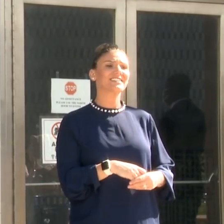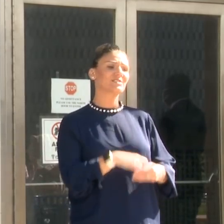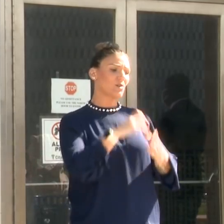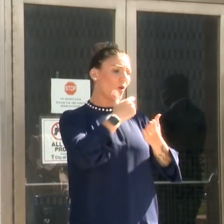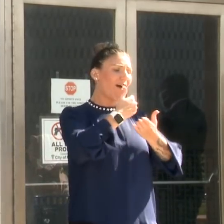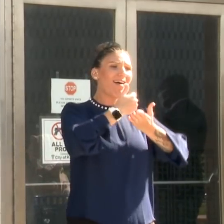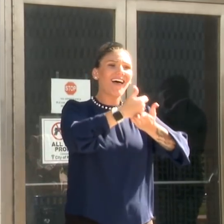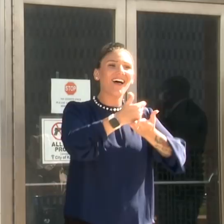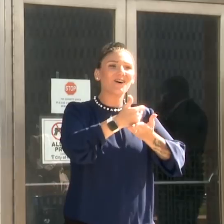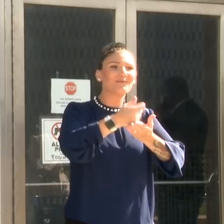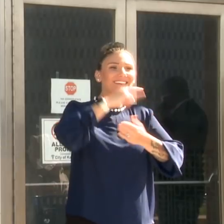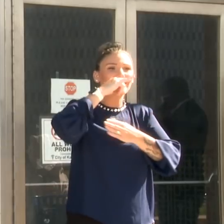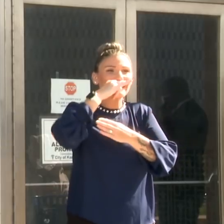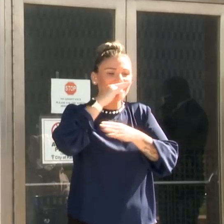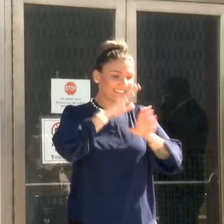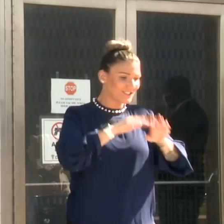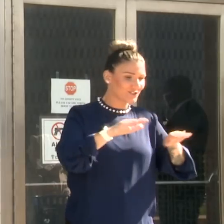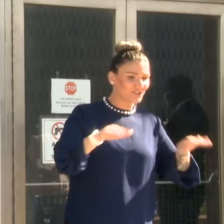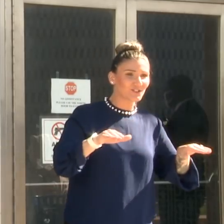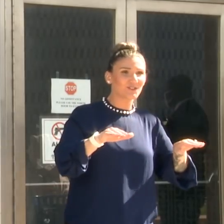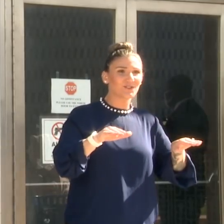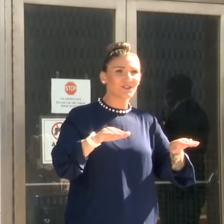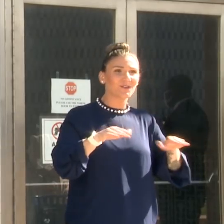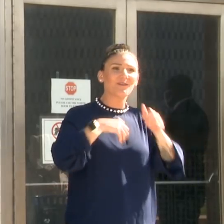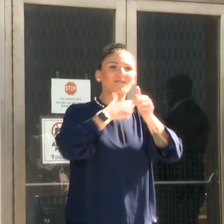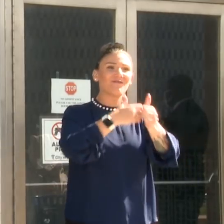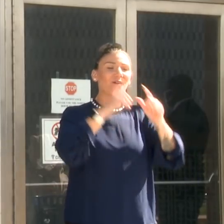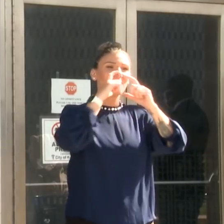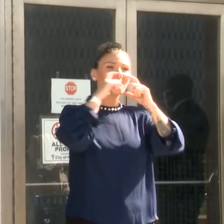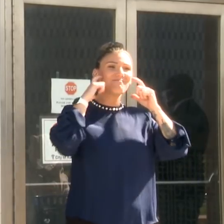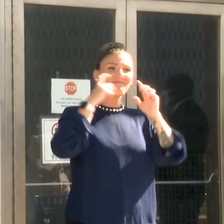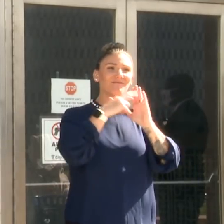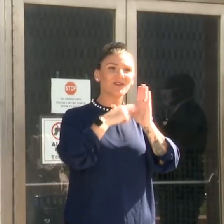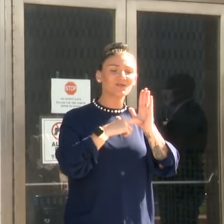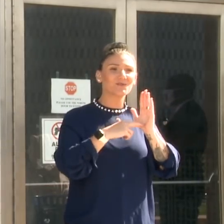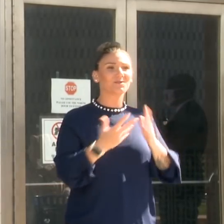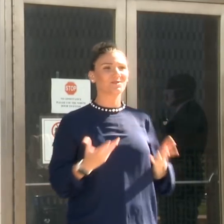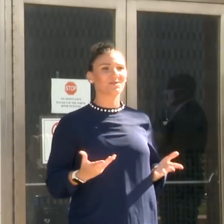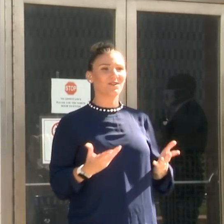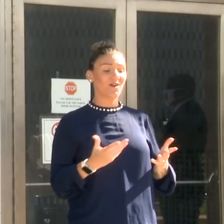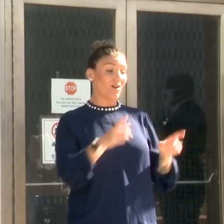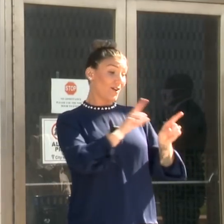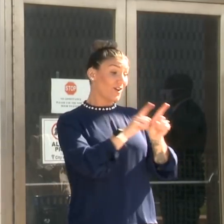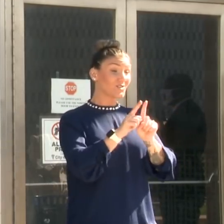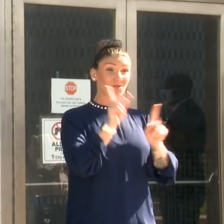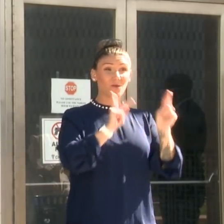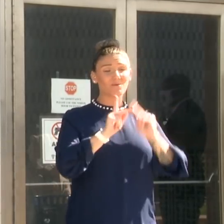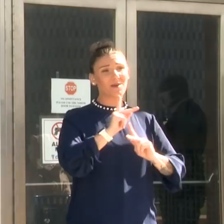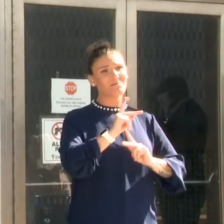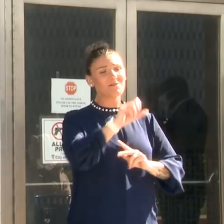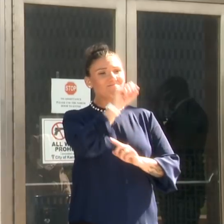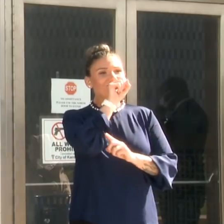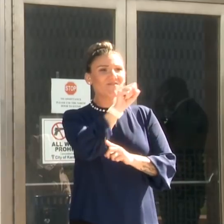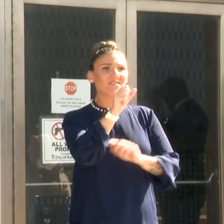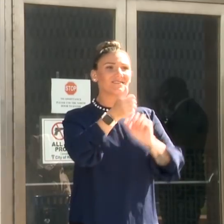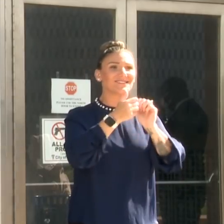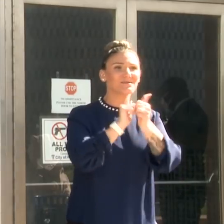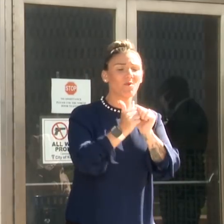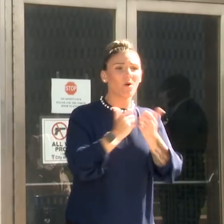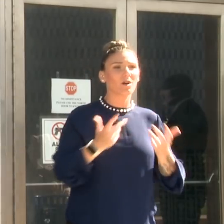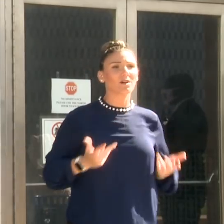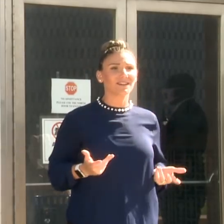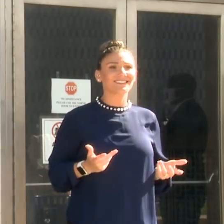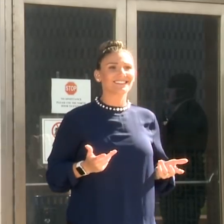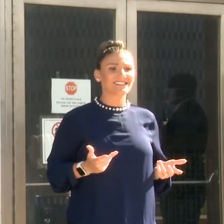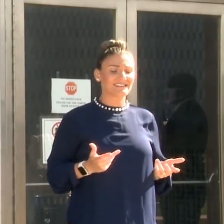our kids by doing this. And for those that love sports, the chances that we'll be